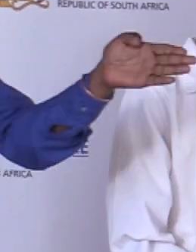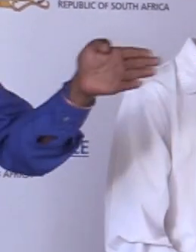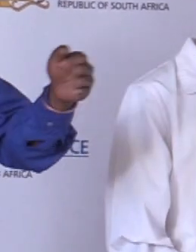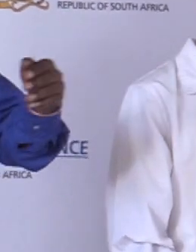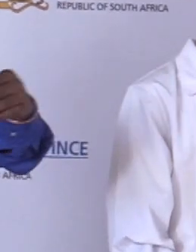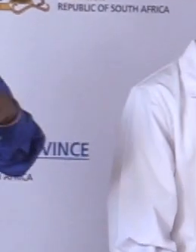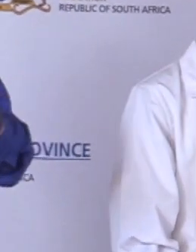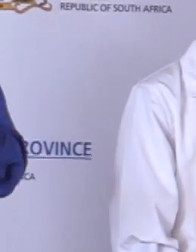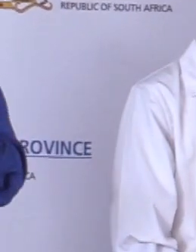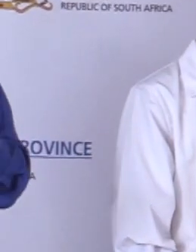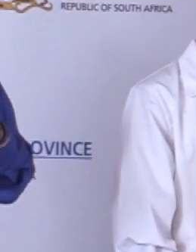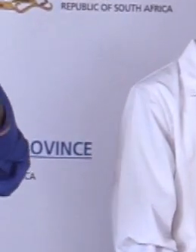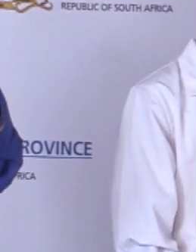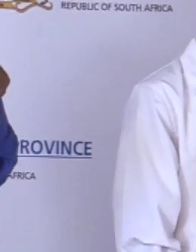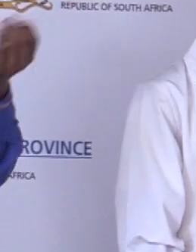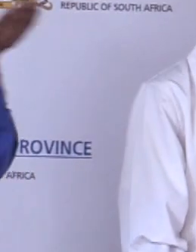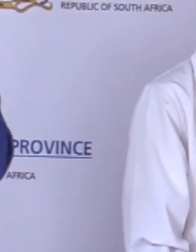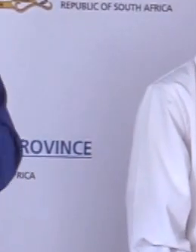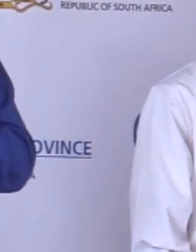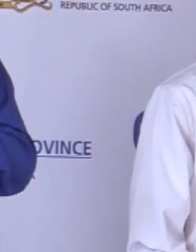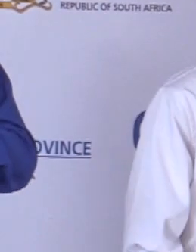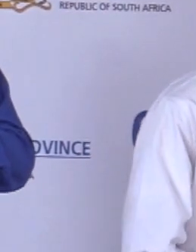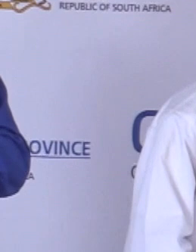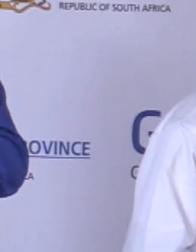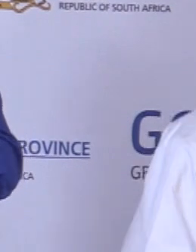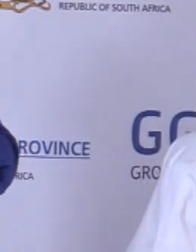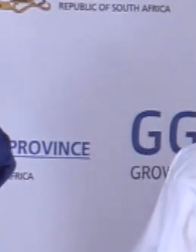know what we as Mapenane SOS are all about.